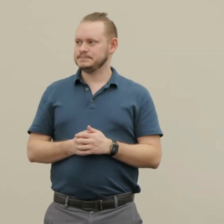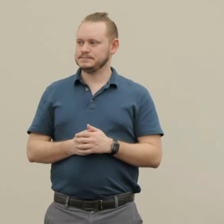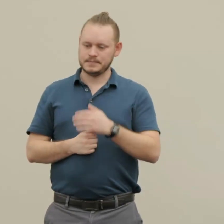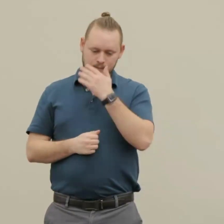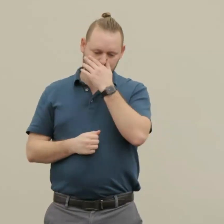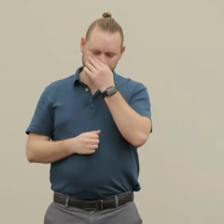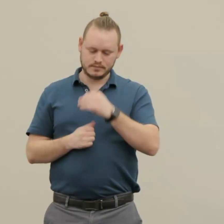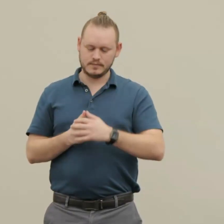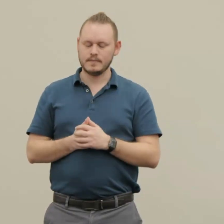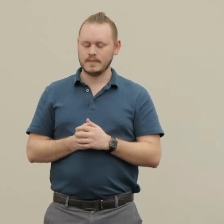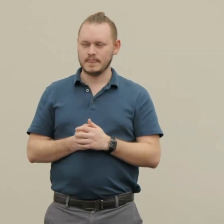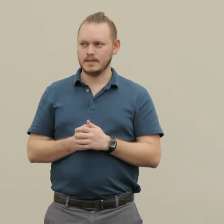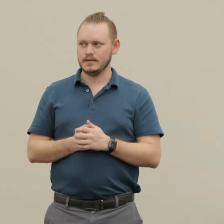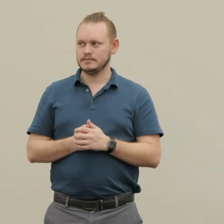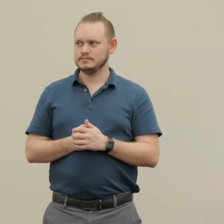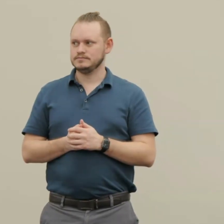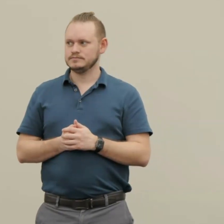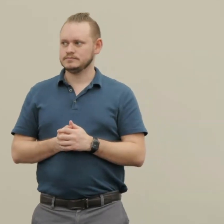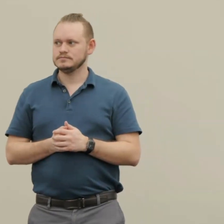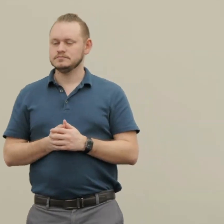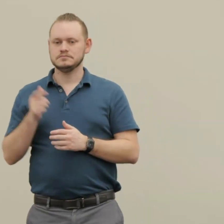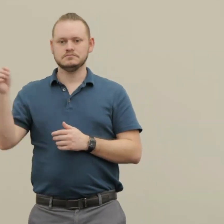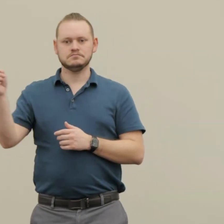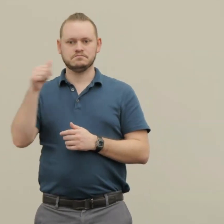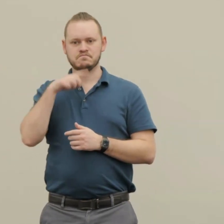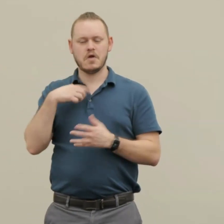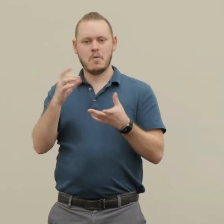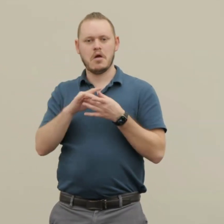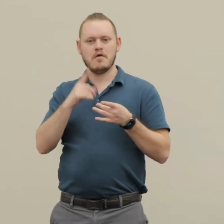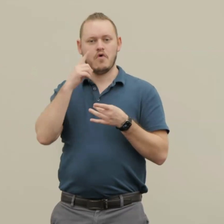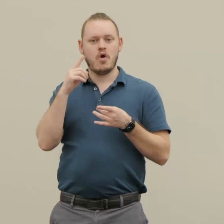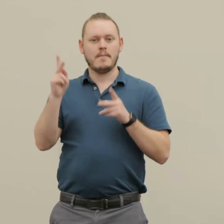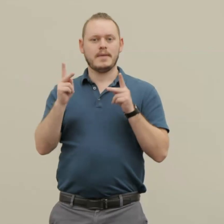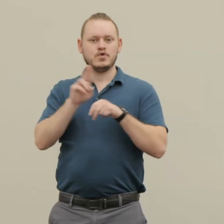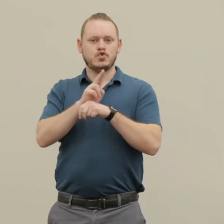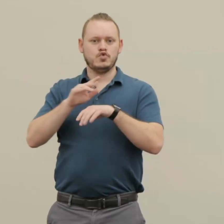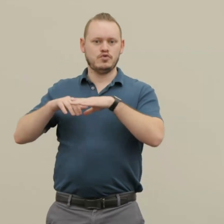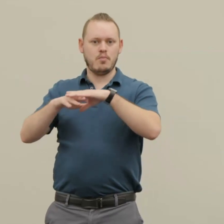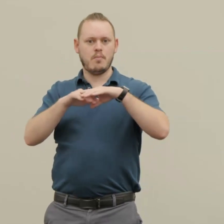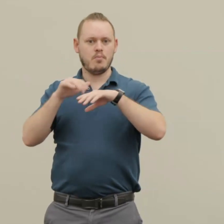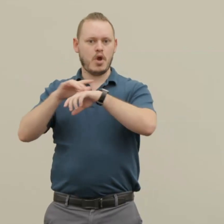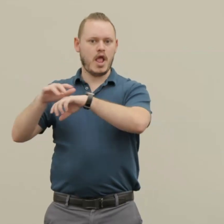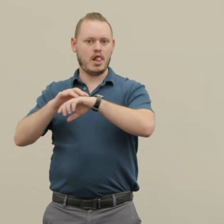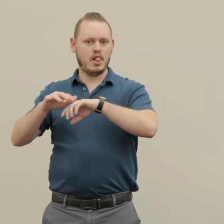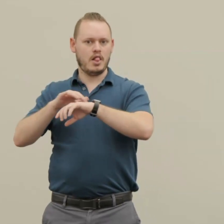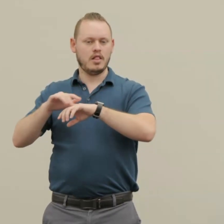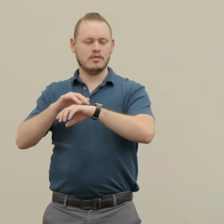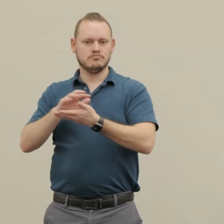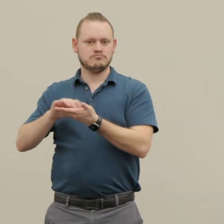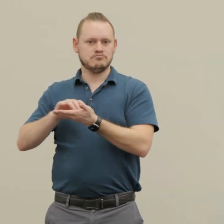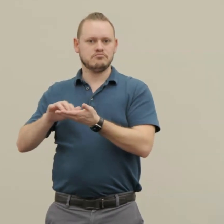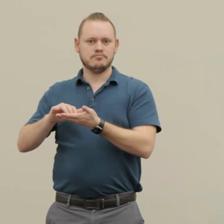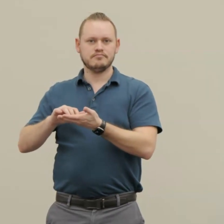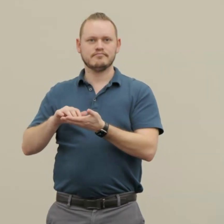Sorry. First, I wanted to say, I think even when for Braille users, I asked one of my other colleagues and we both like